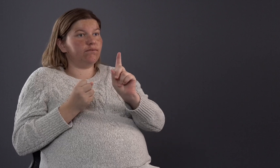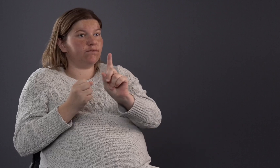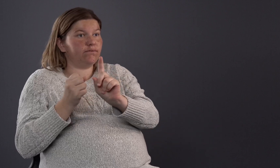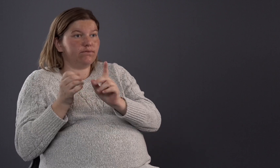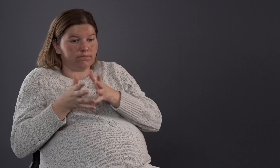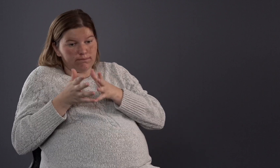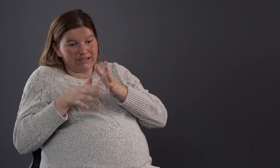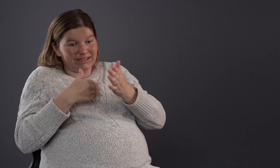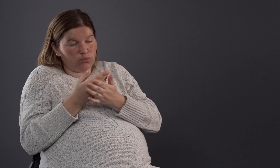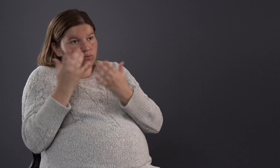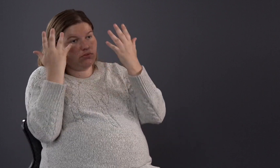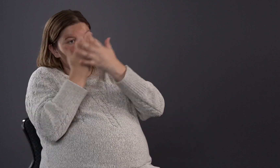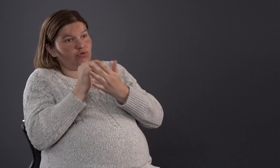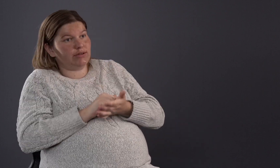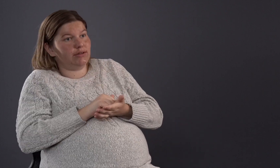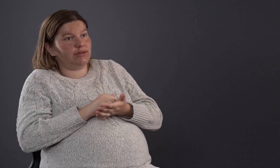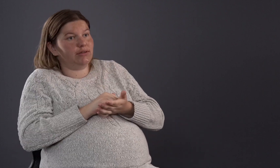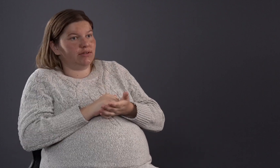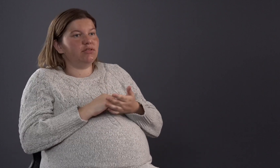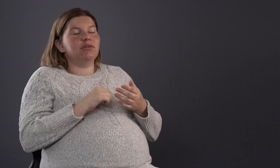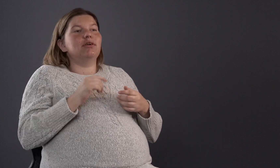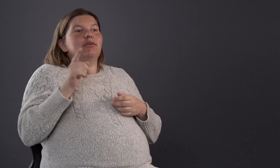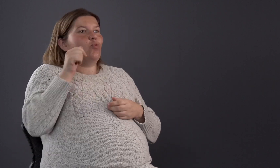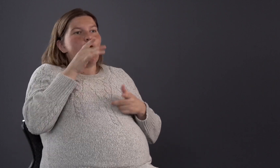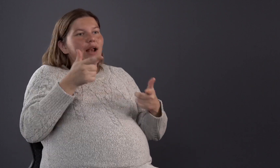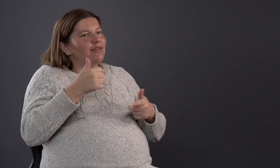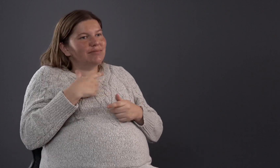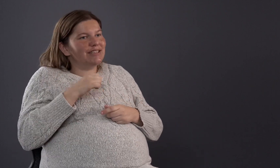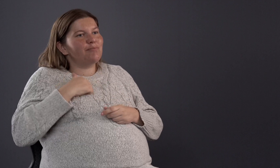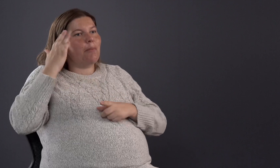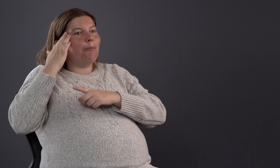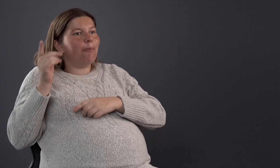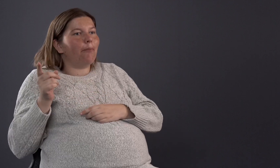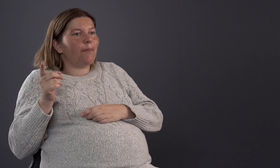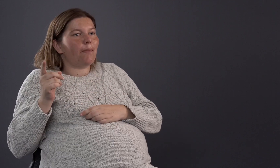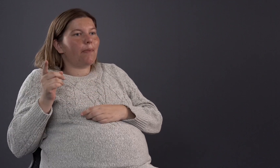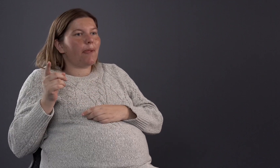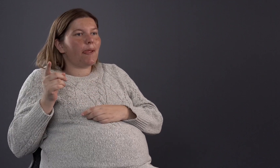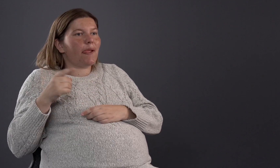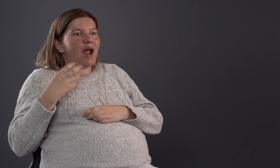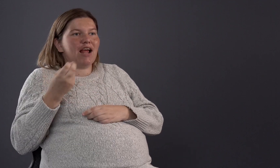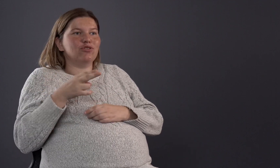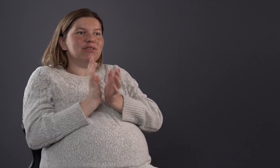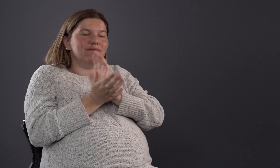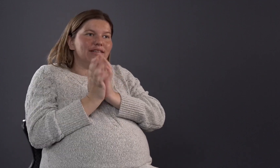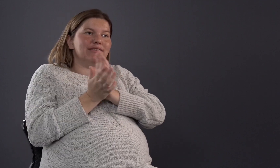theatre. But because the only person I had to interpret for me was my mum, they wouldn't let her in. I finally managed